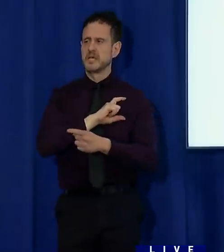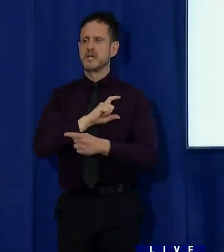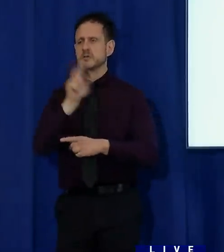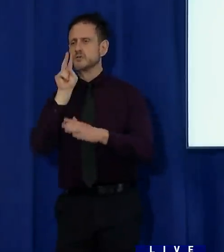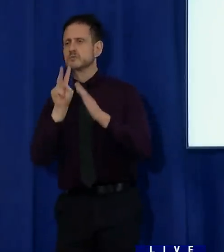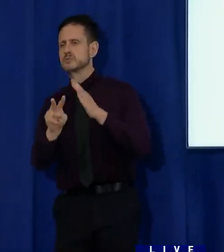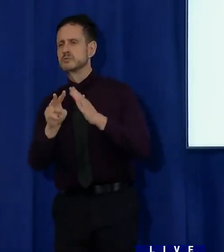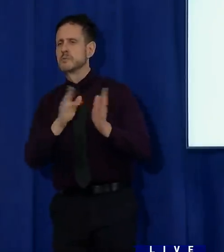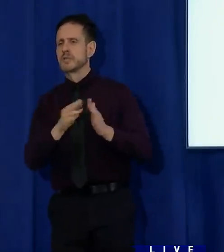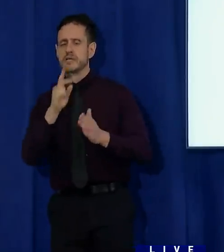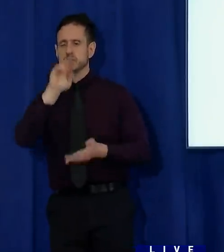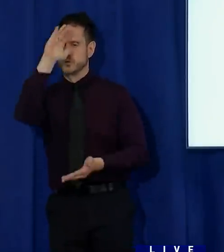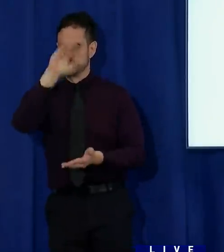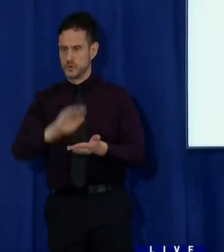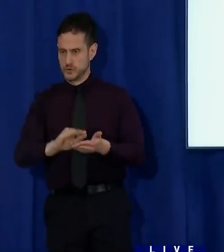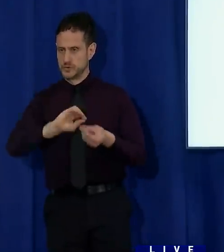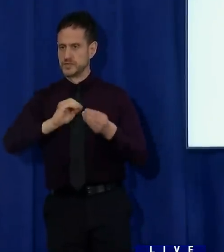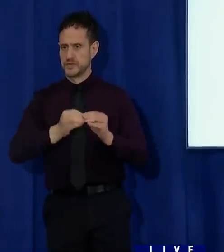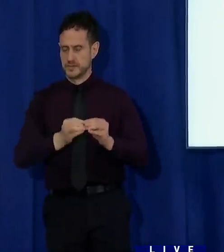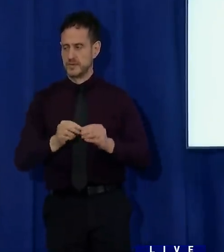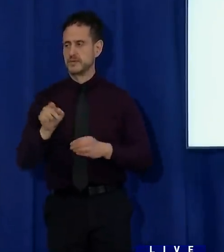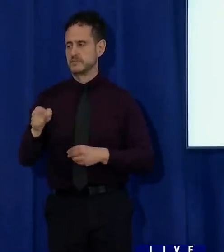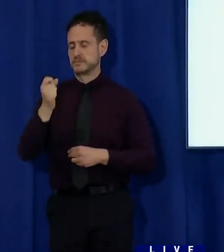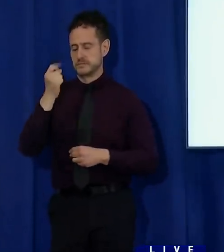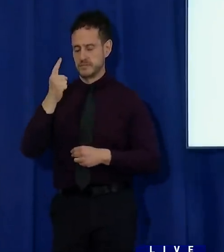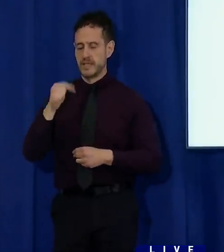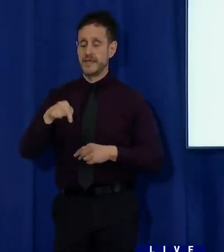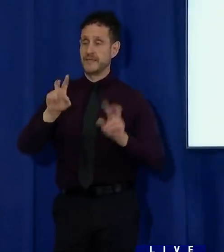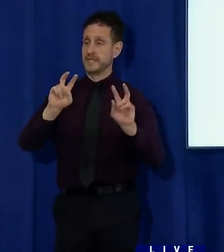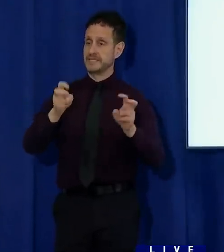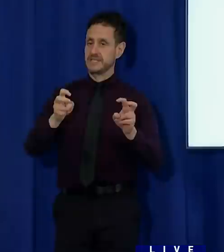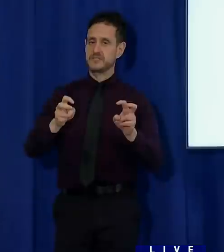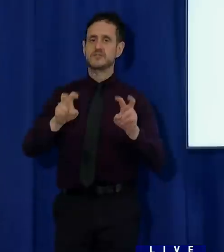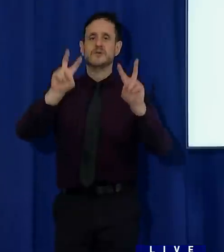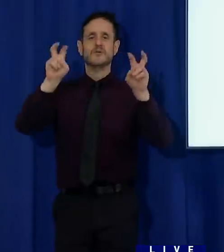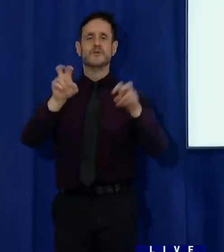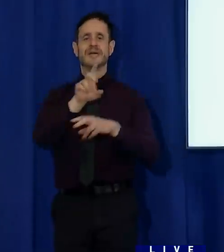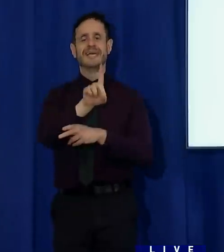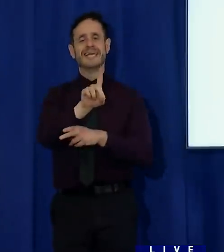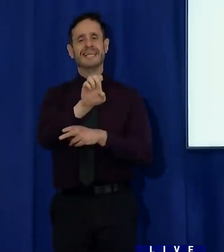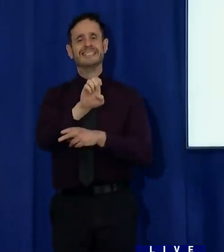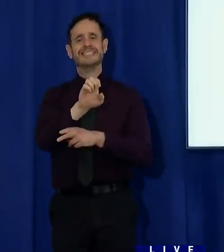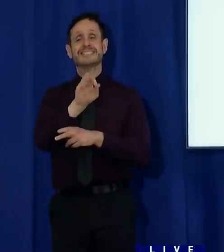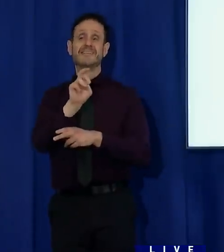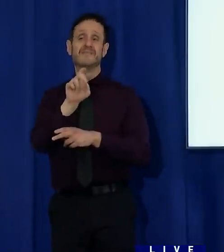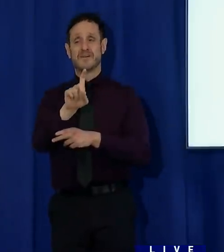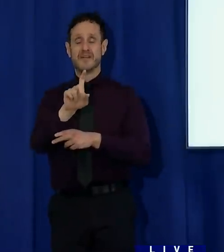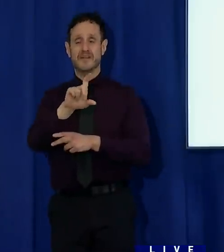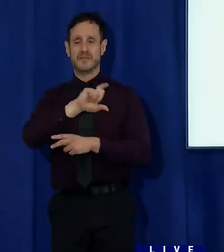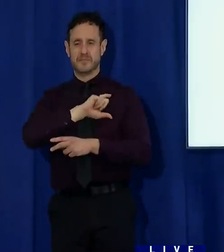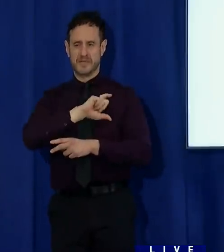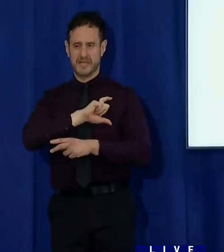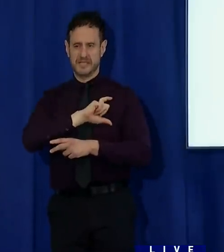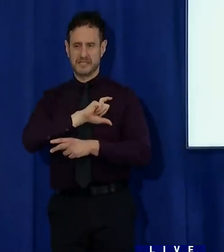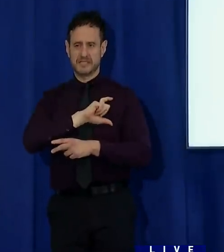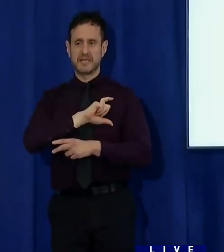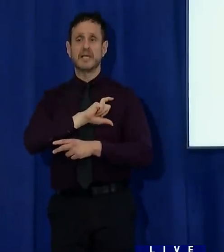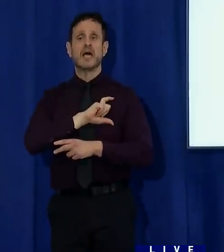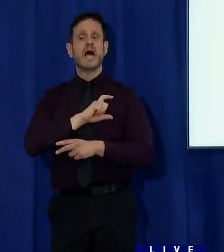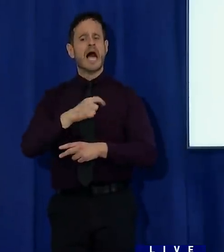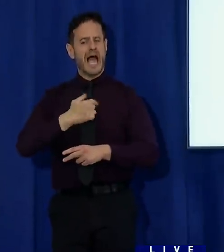that number? Well, look, this issue of defunding the police, when I hear that, what I hear